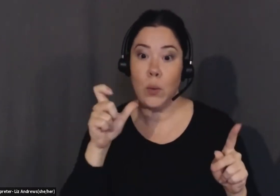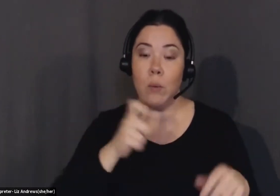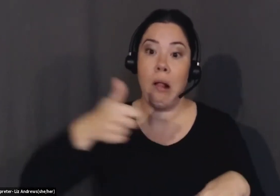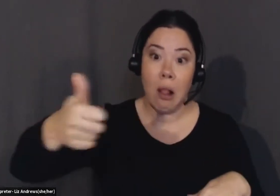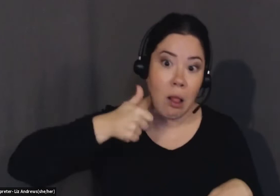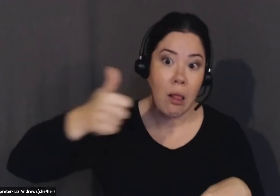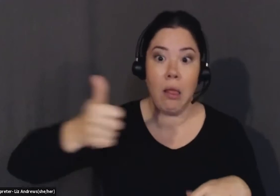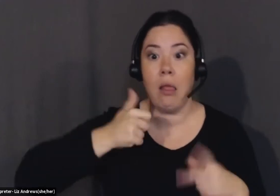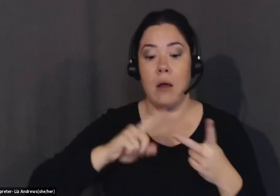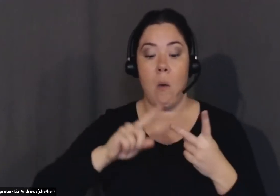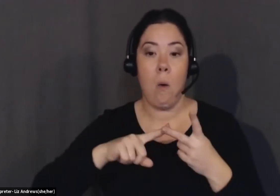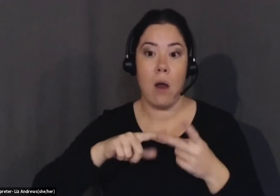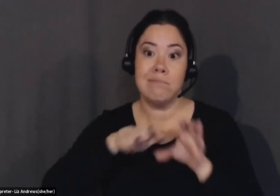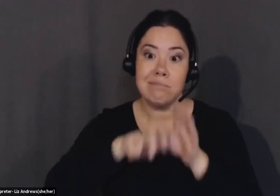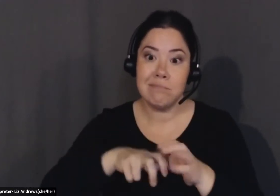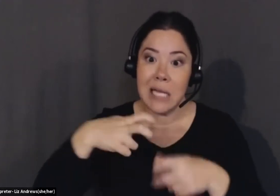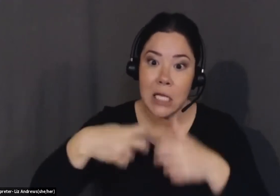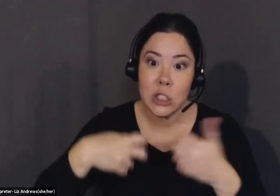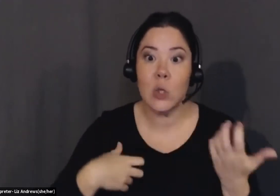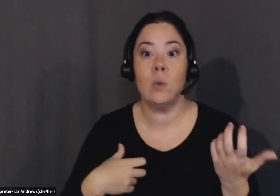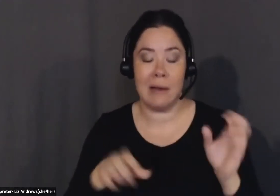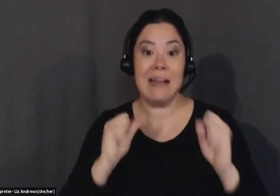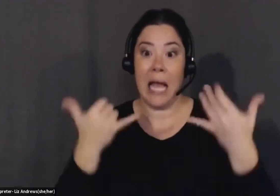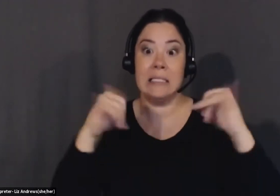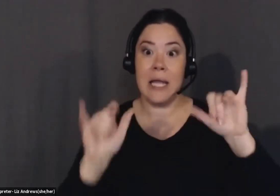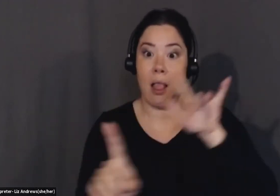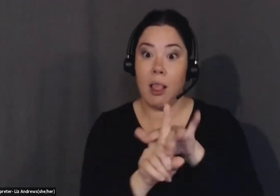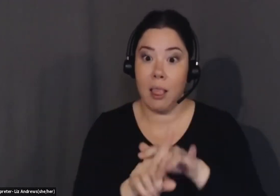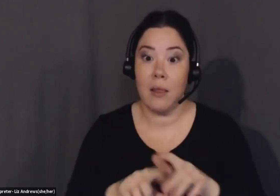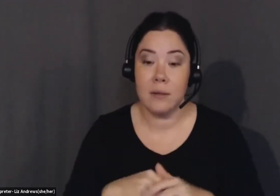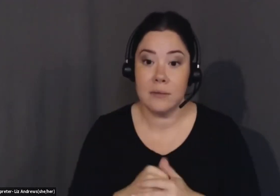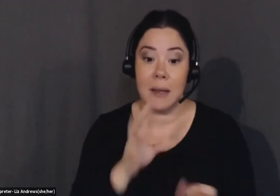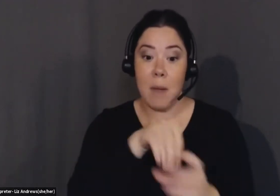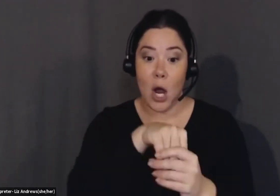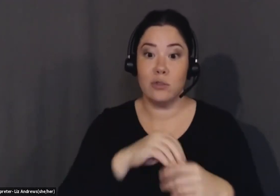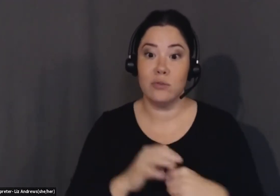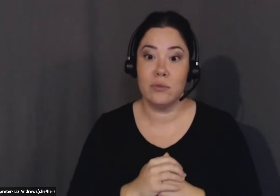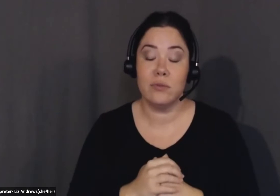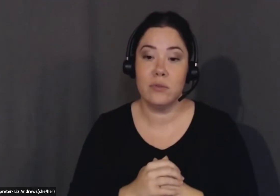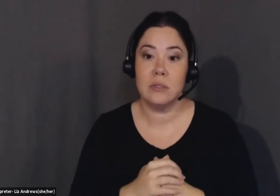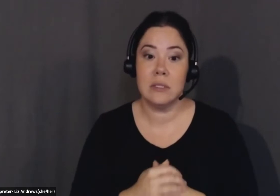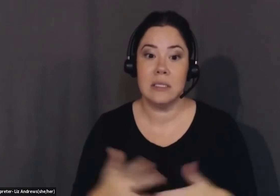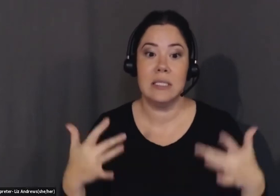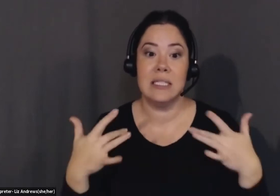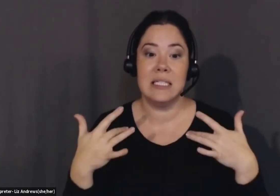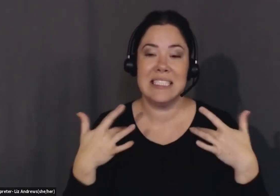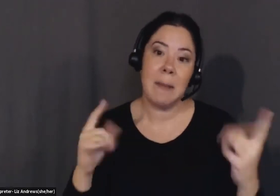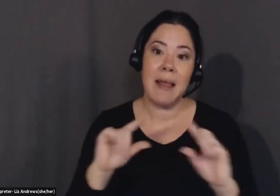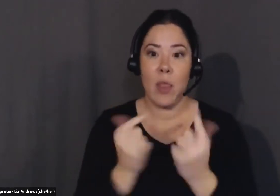have transportation issues can still be a part of it. Everybody's, usually the groups are peer led,